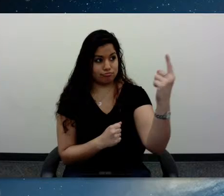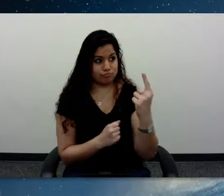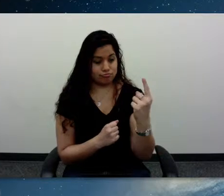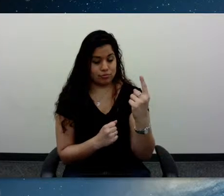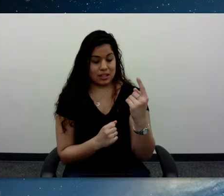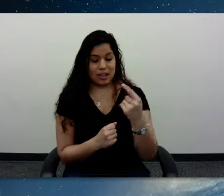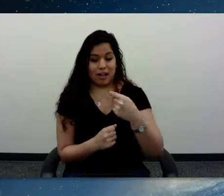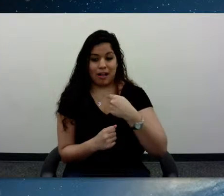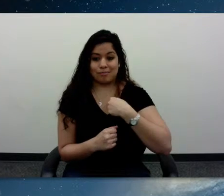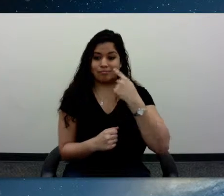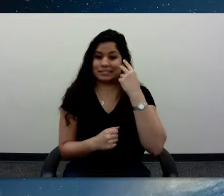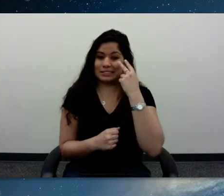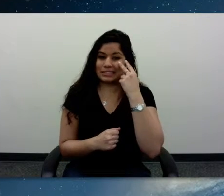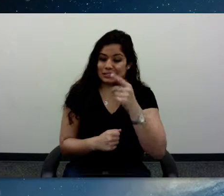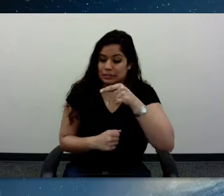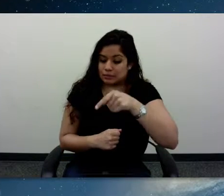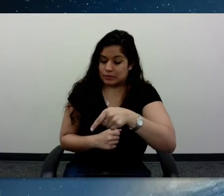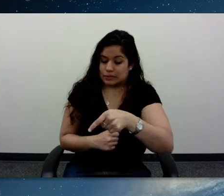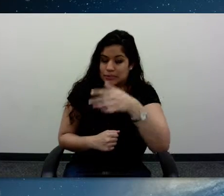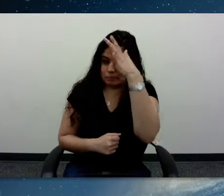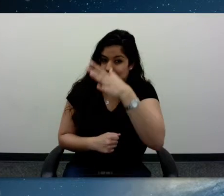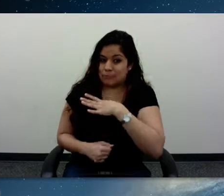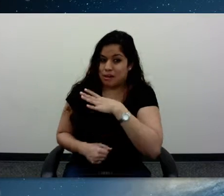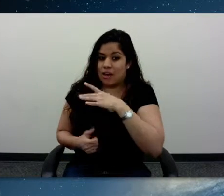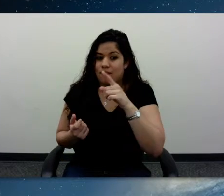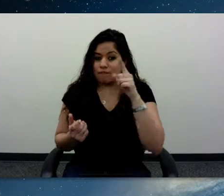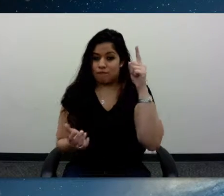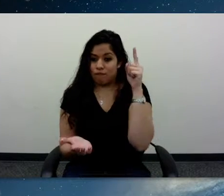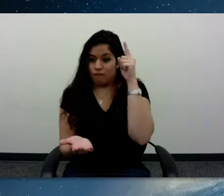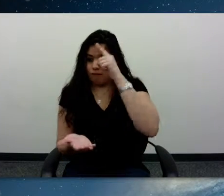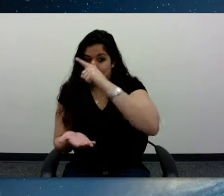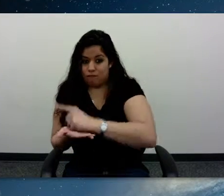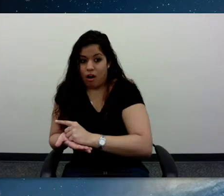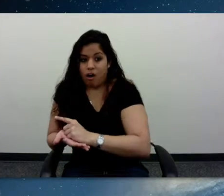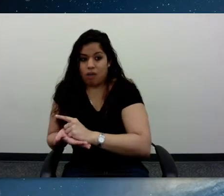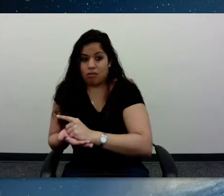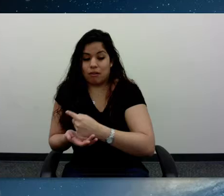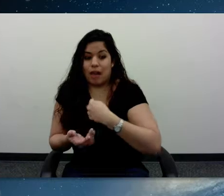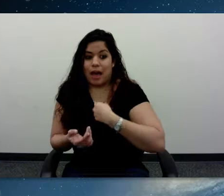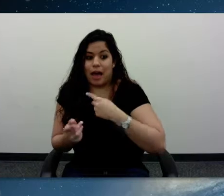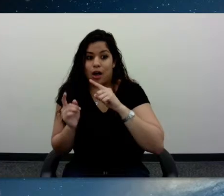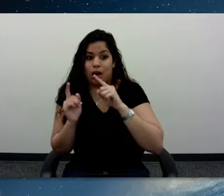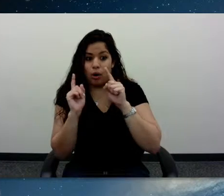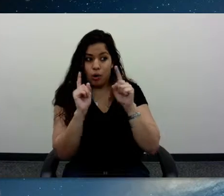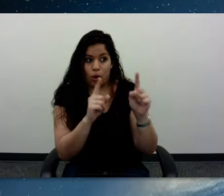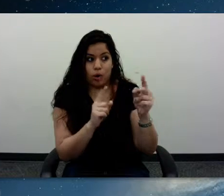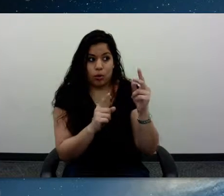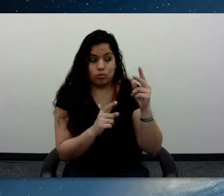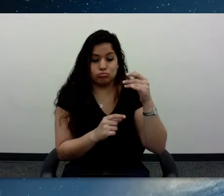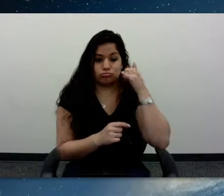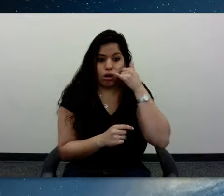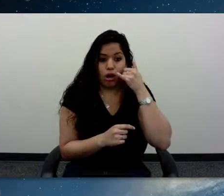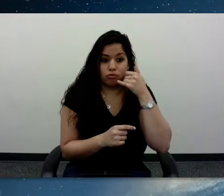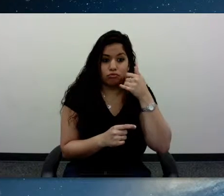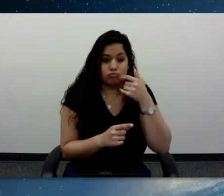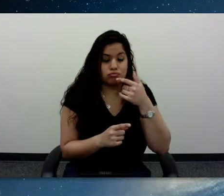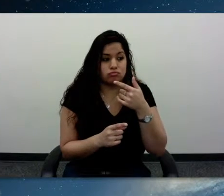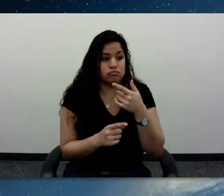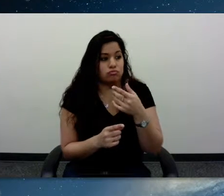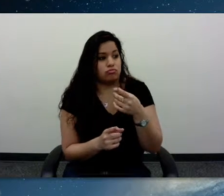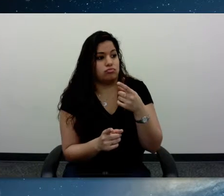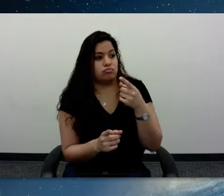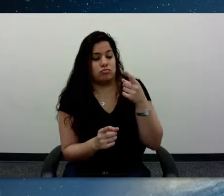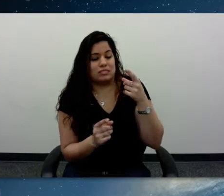the ground, then I'm going to go call right away. If I didn't see him